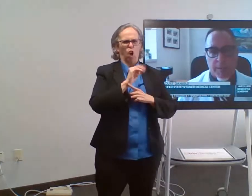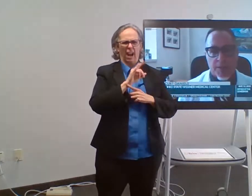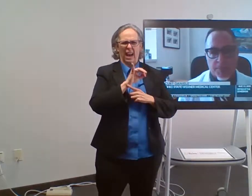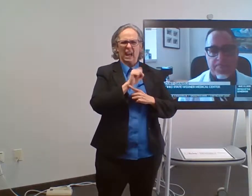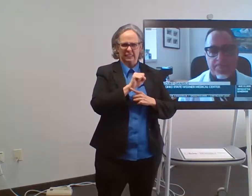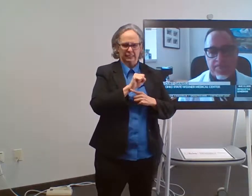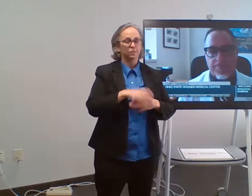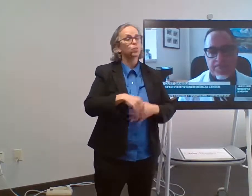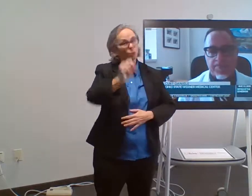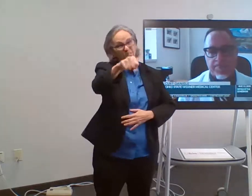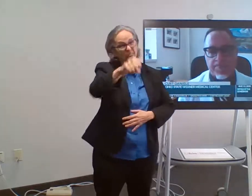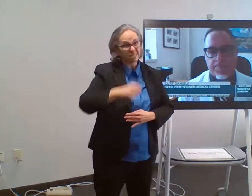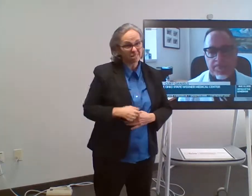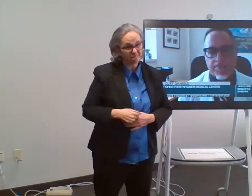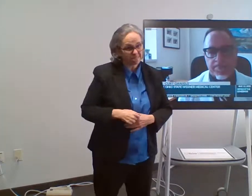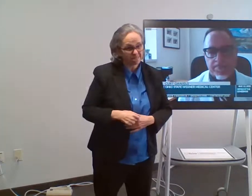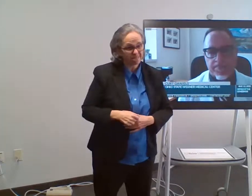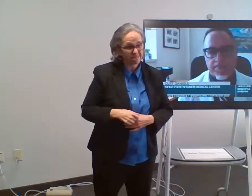of inflammation.